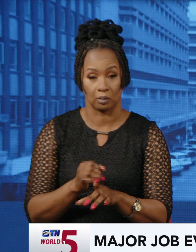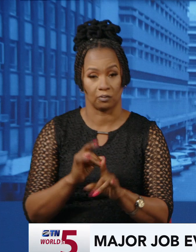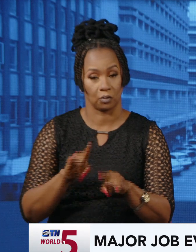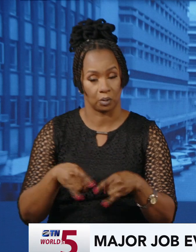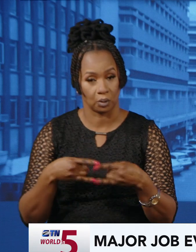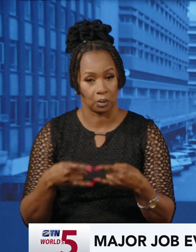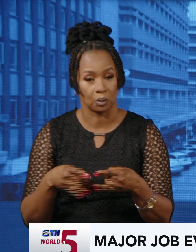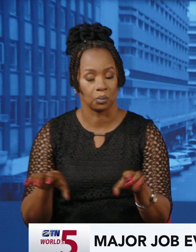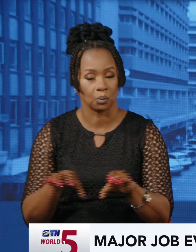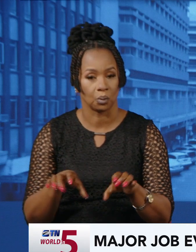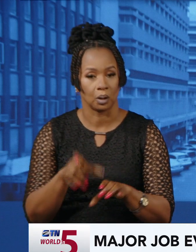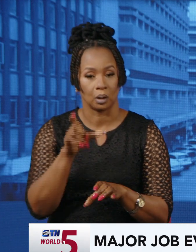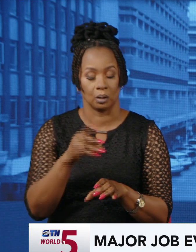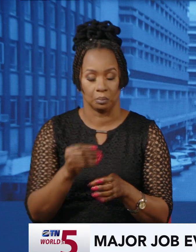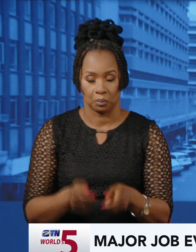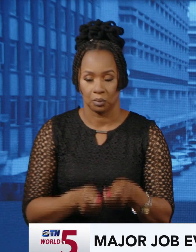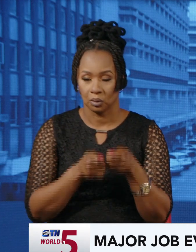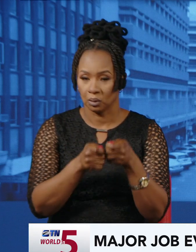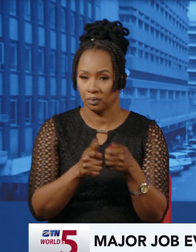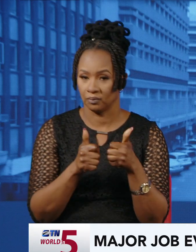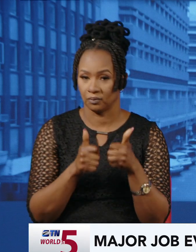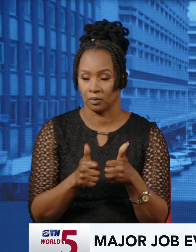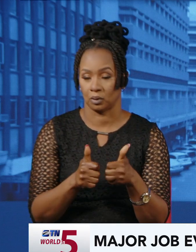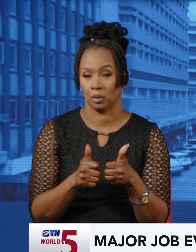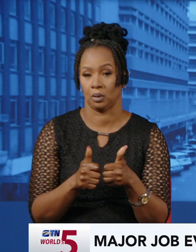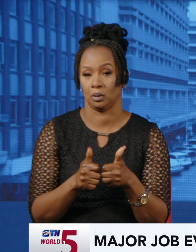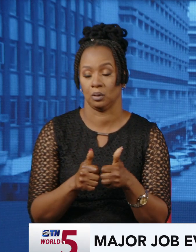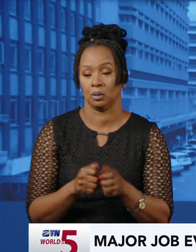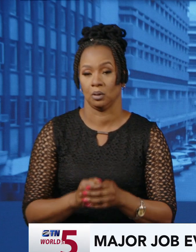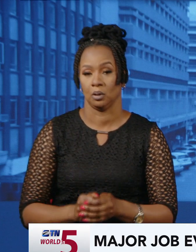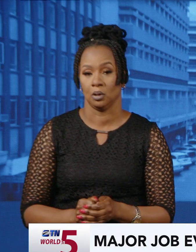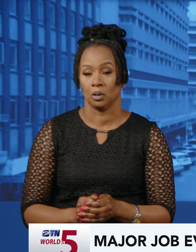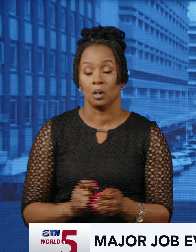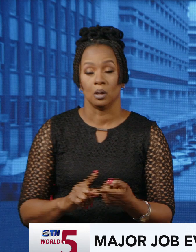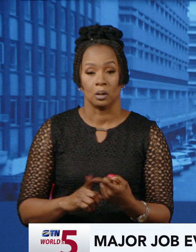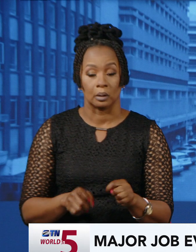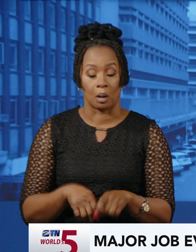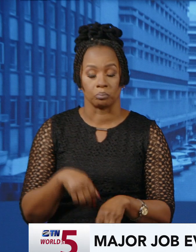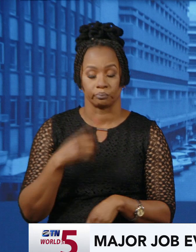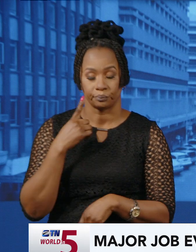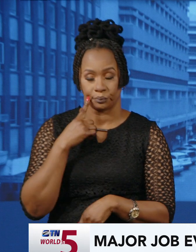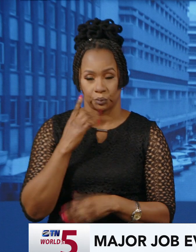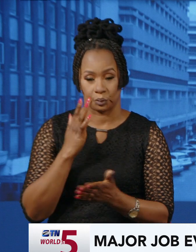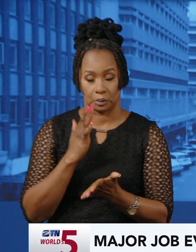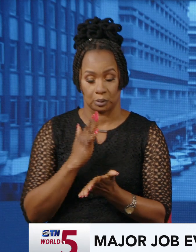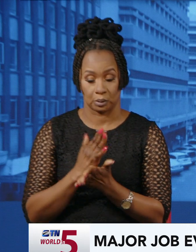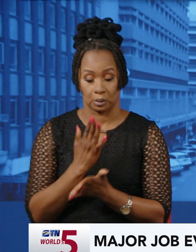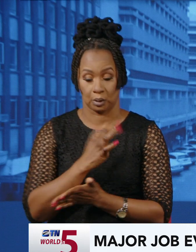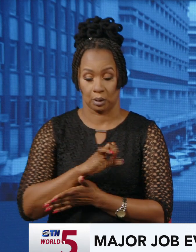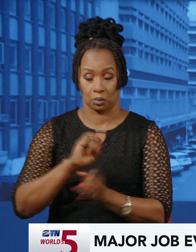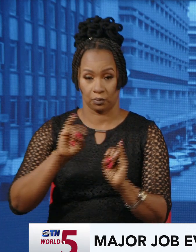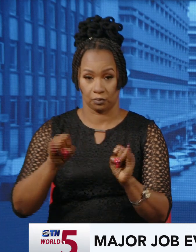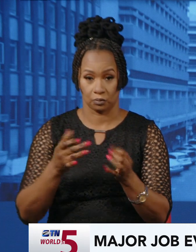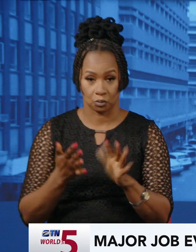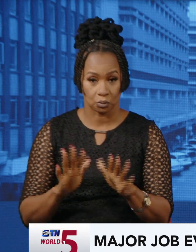are compensated fairly and equitably in line with their contributions. The evaluation, which started at the end of July,